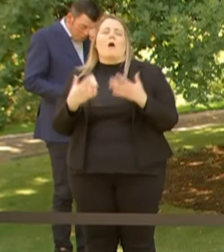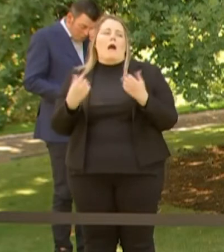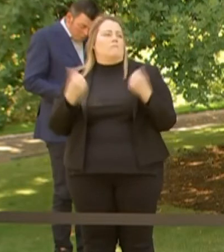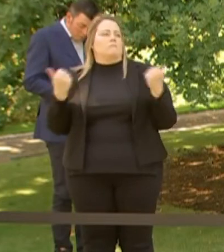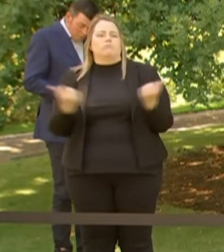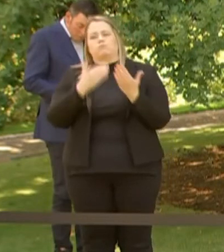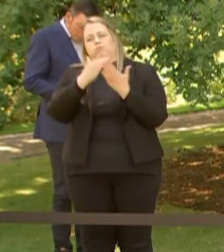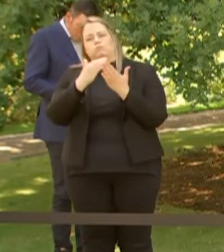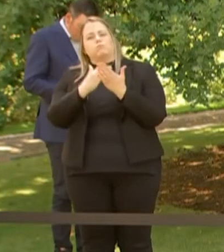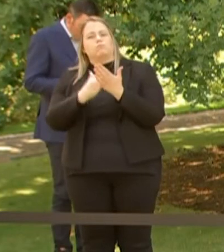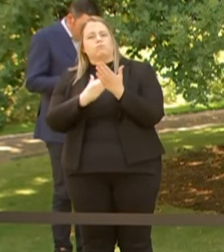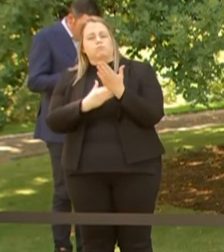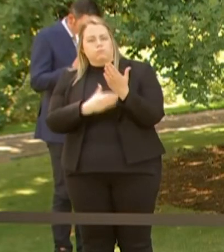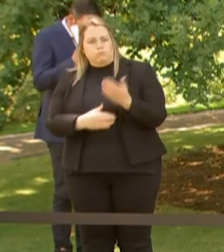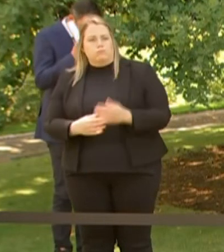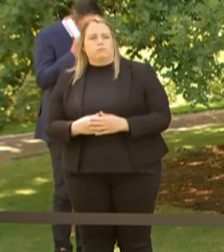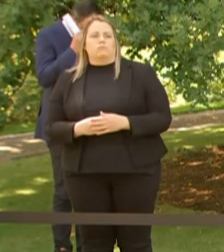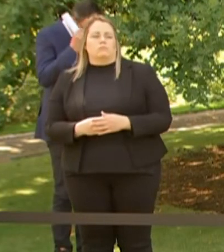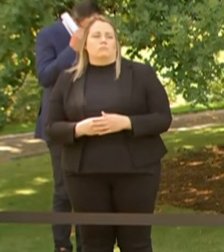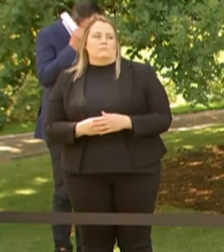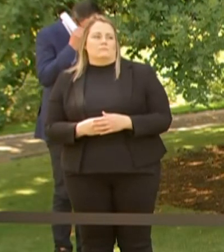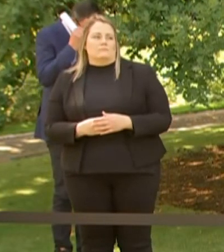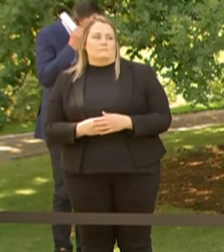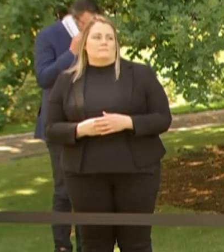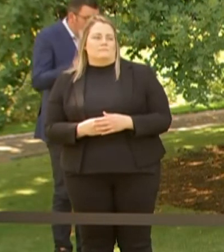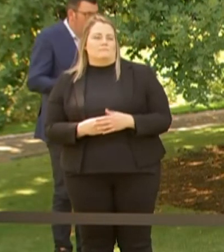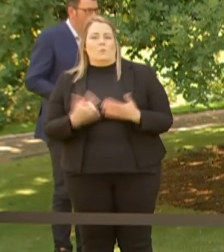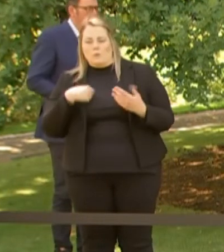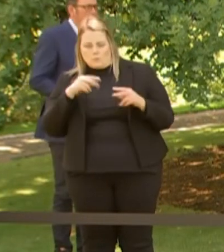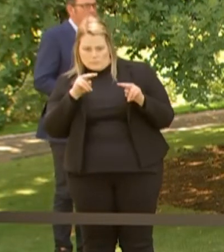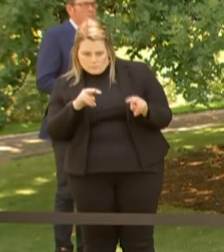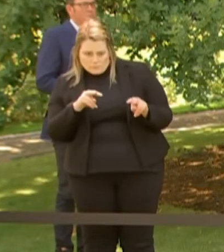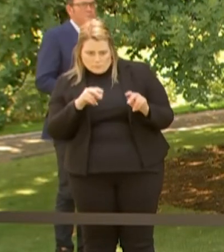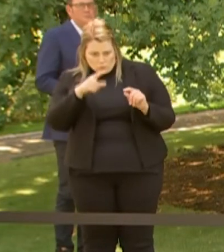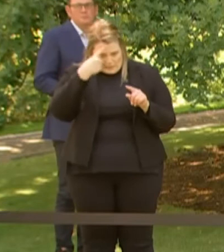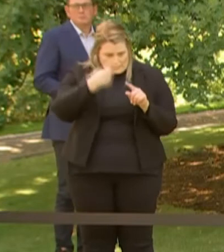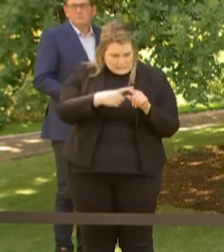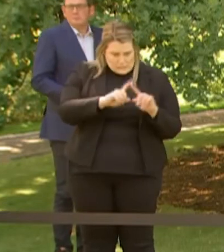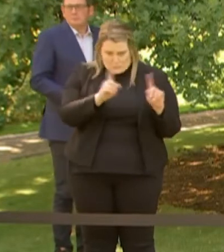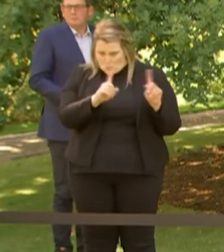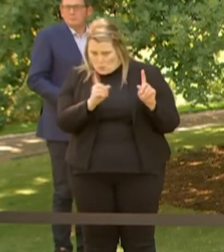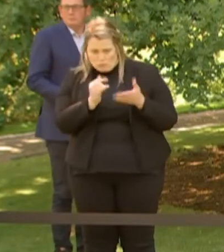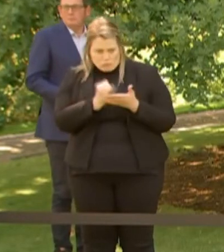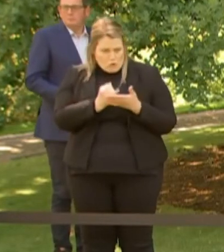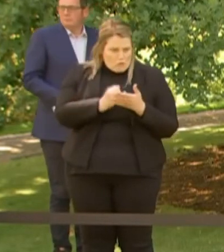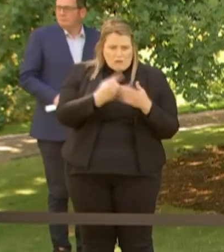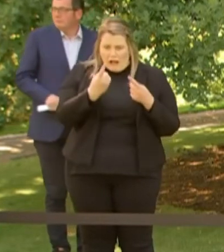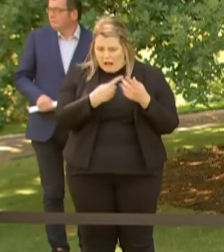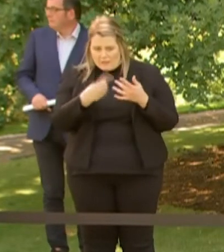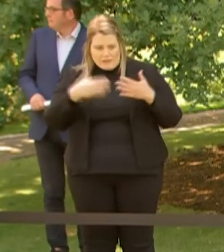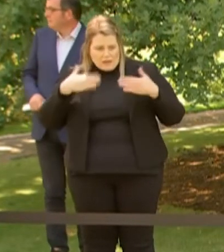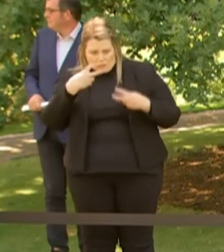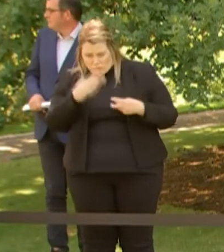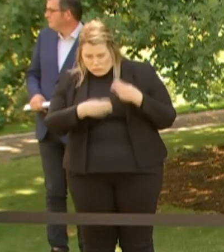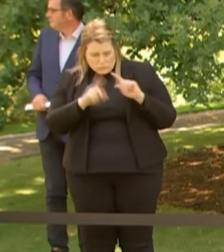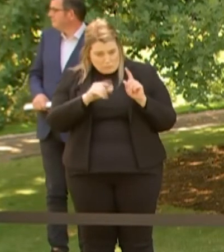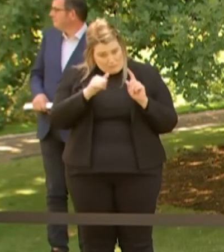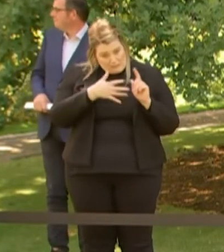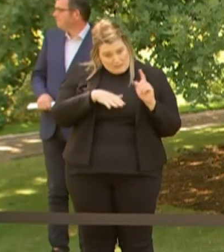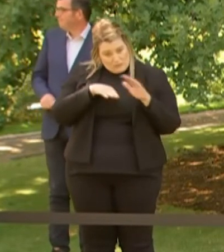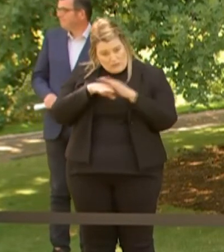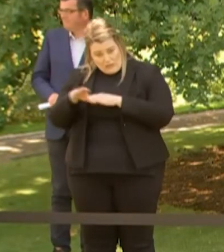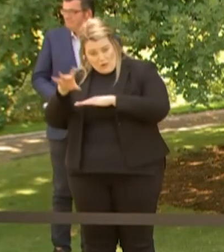know, again, to assess, you know, what are their daily needs, do they need to go to hospital, do they need more intensive care? So right through, people who might